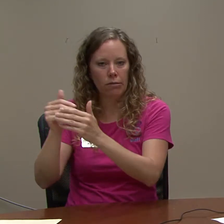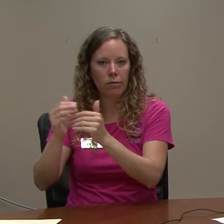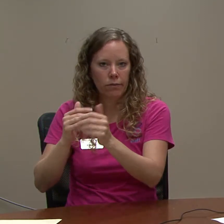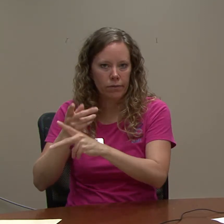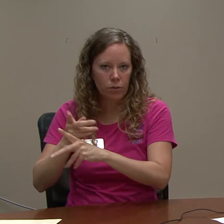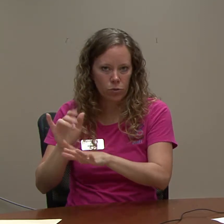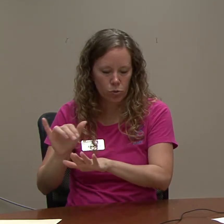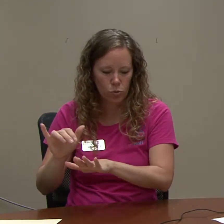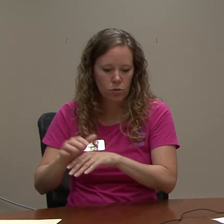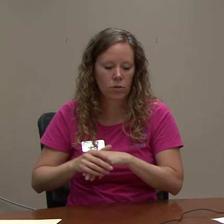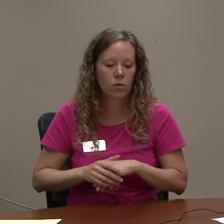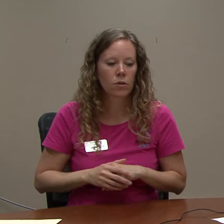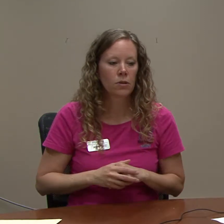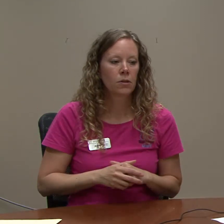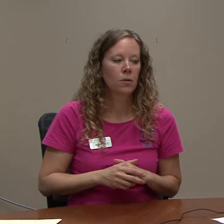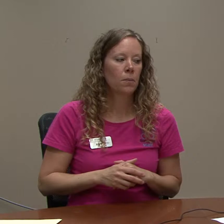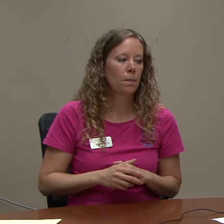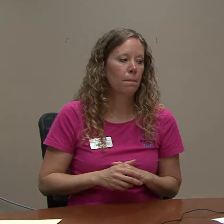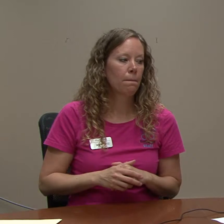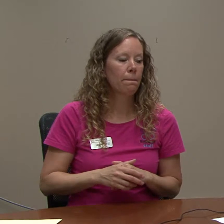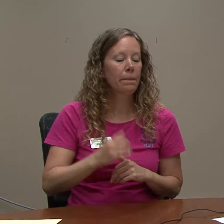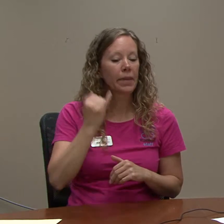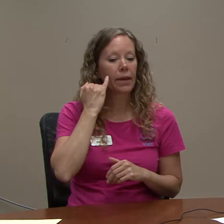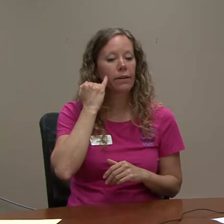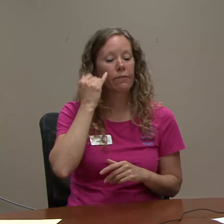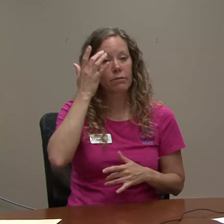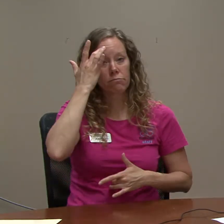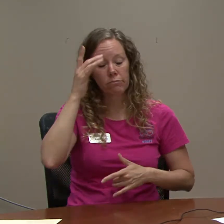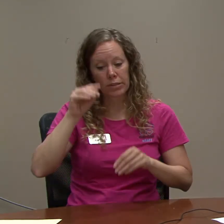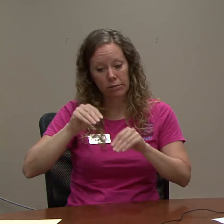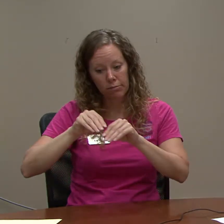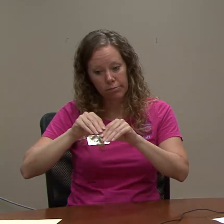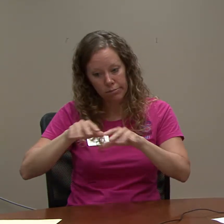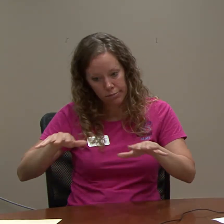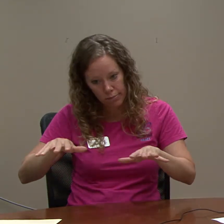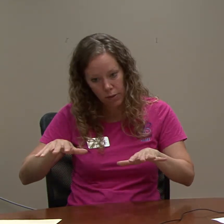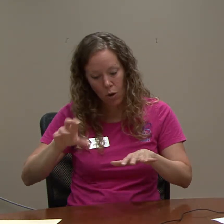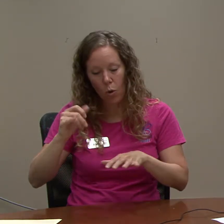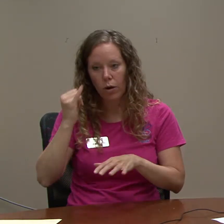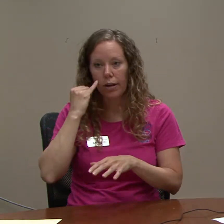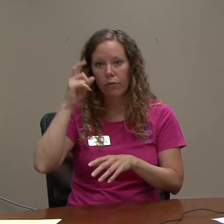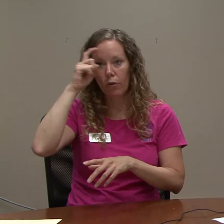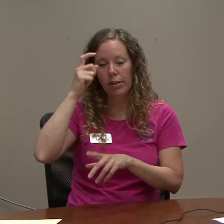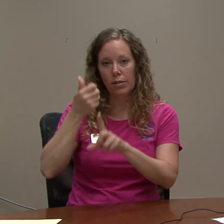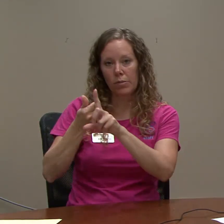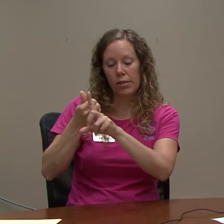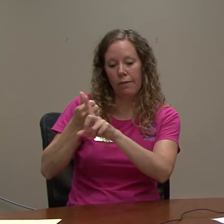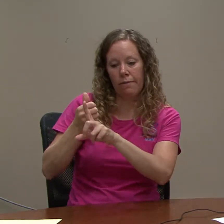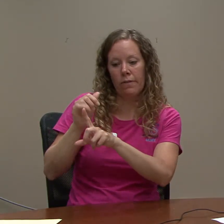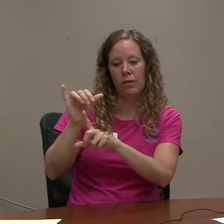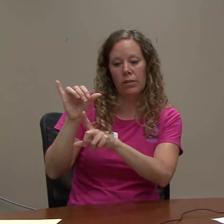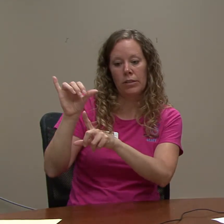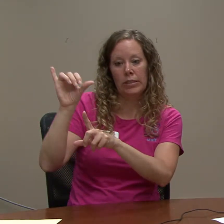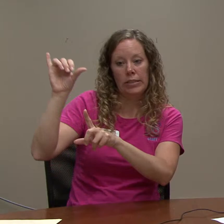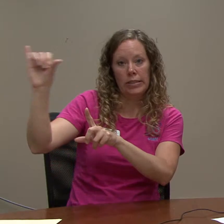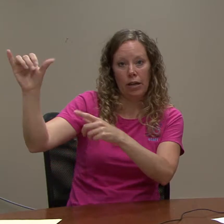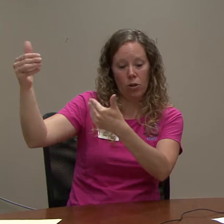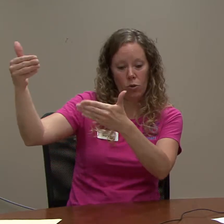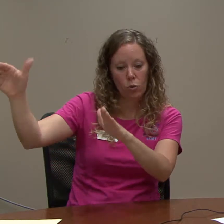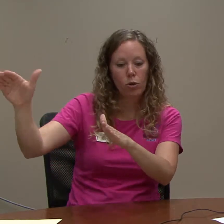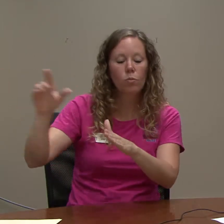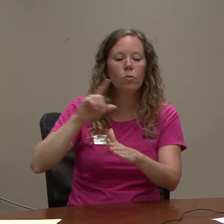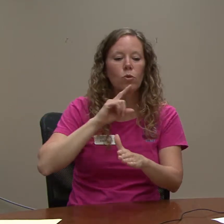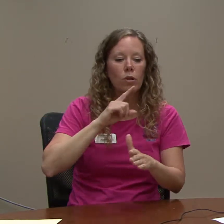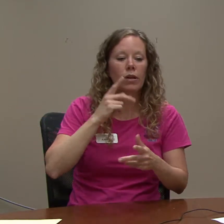The only visitor permitted in the home during an outbreak or when a resident is self-isolating or symptomatic is an essential visitor who passes the